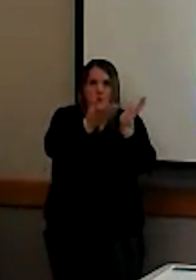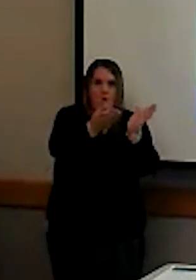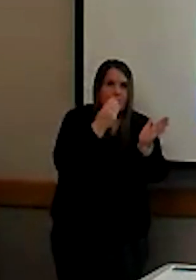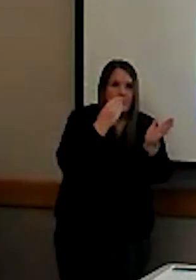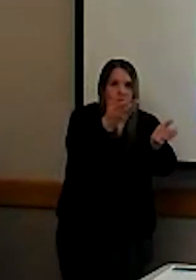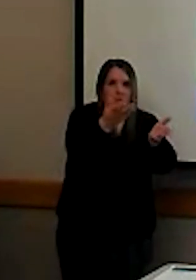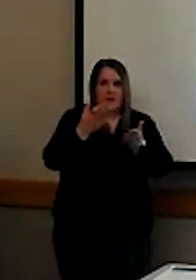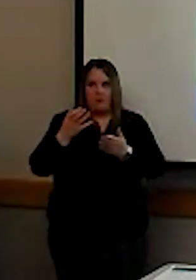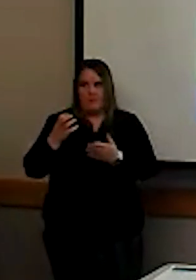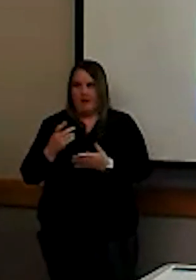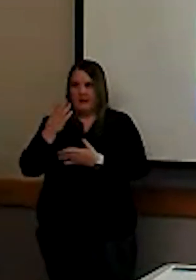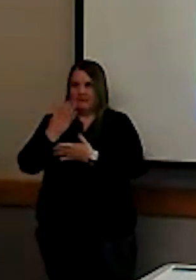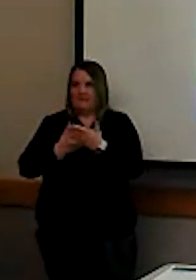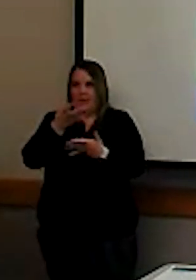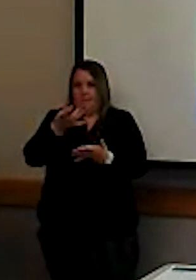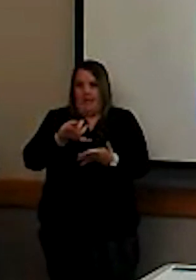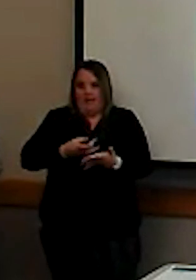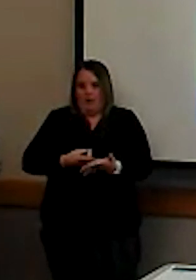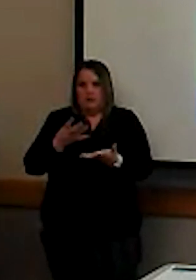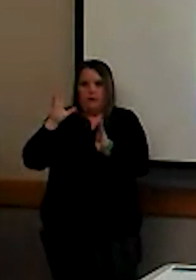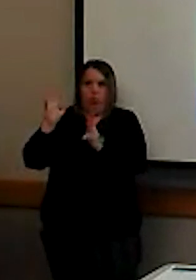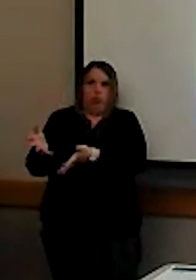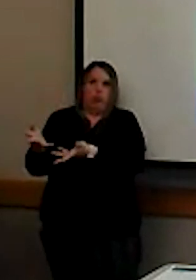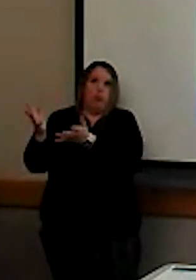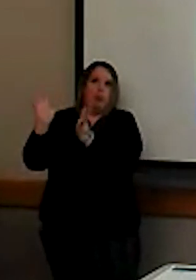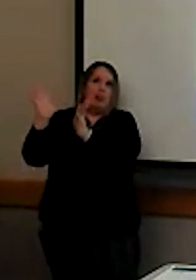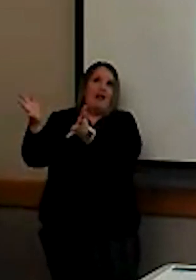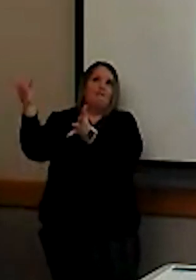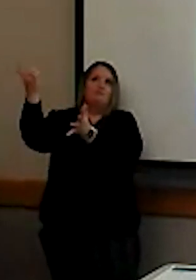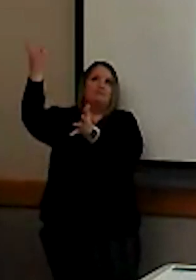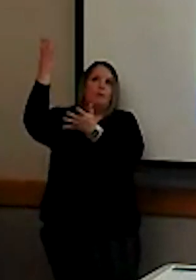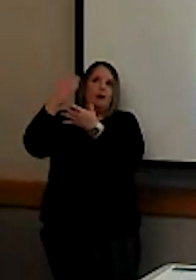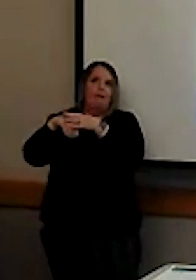some of the binders that are somewhere in Kentucky.